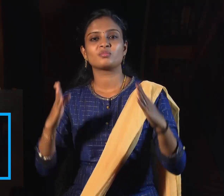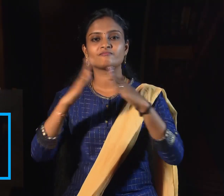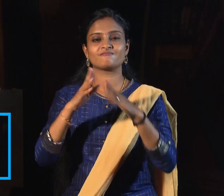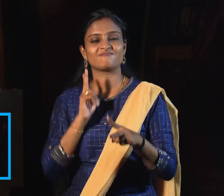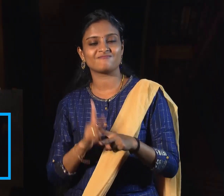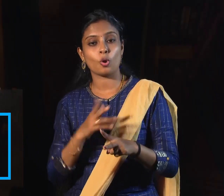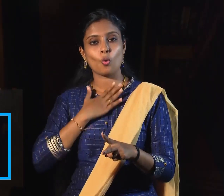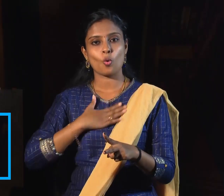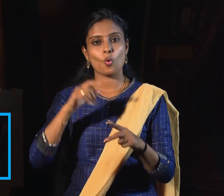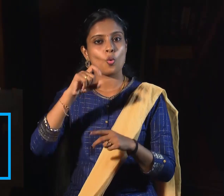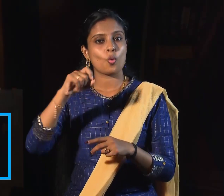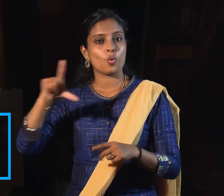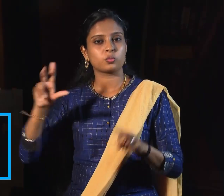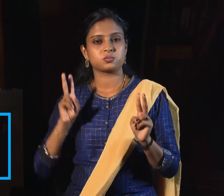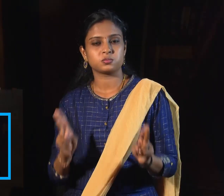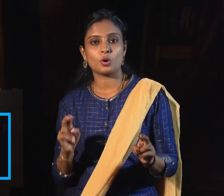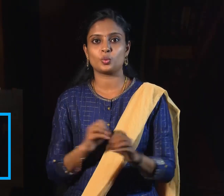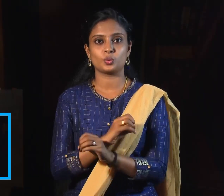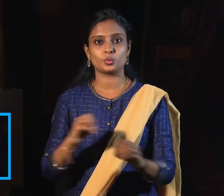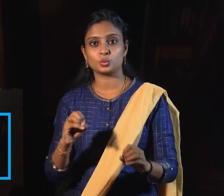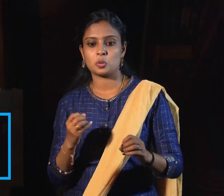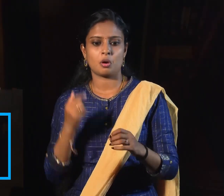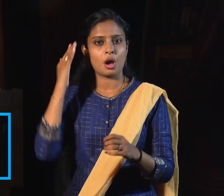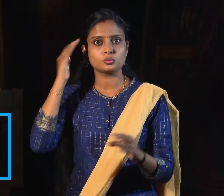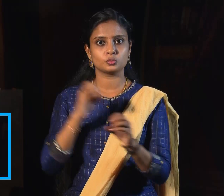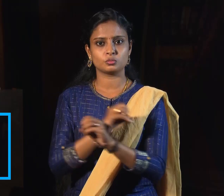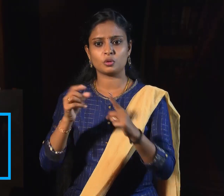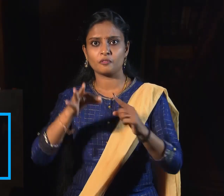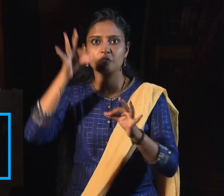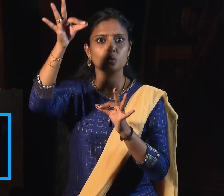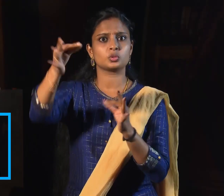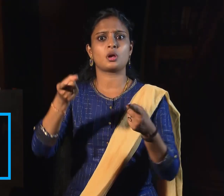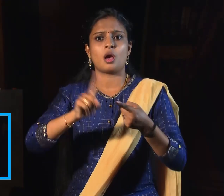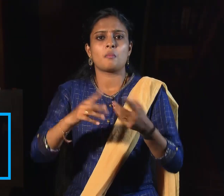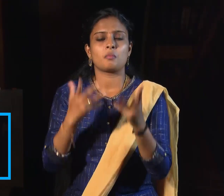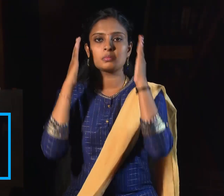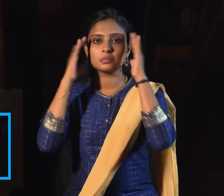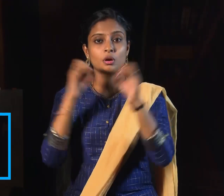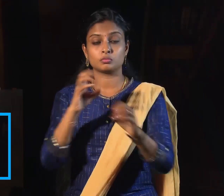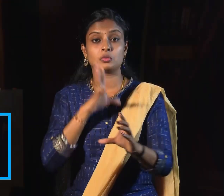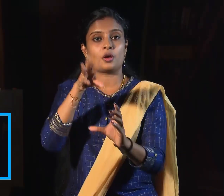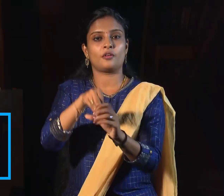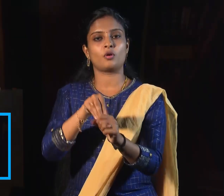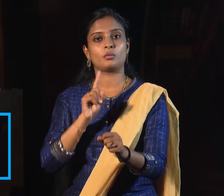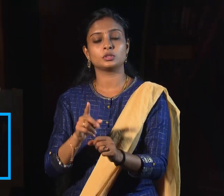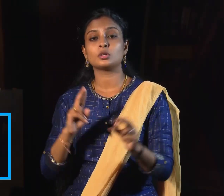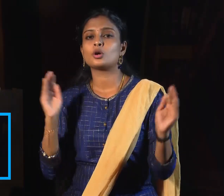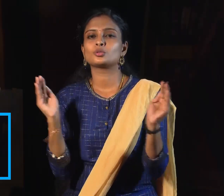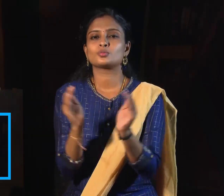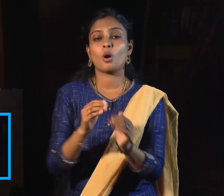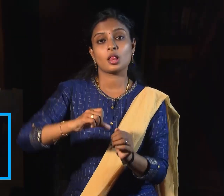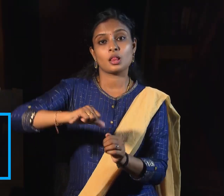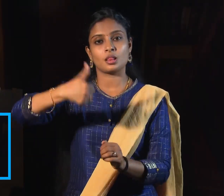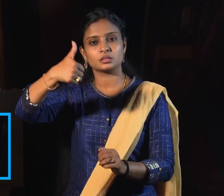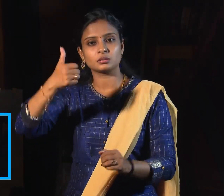security of a regular job for a more uncertain financial future. Small business successes may also require a